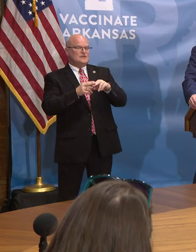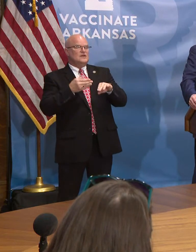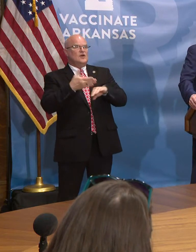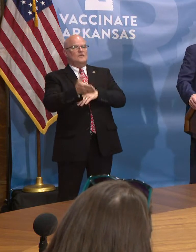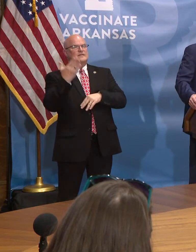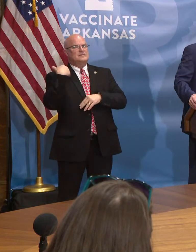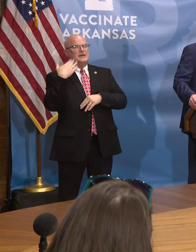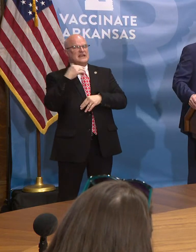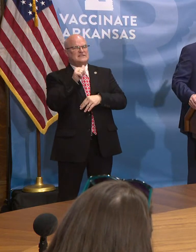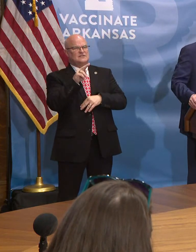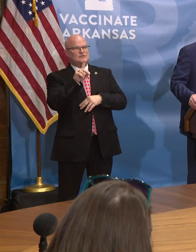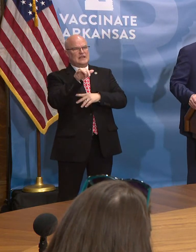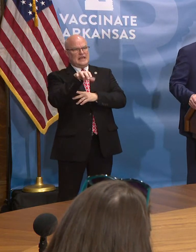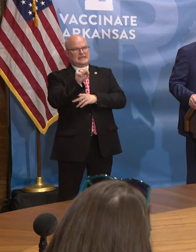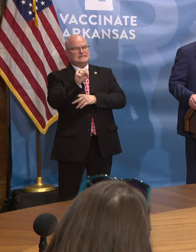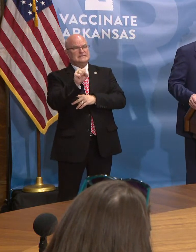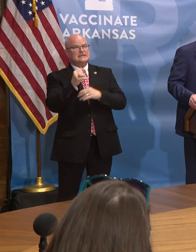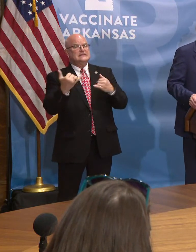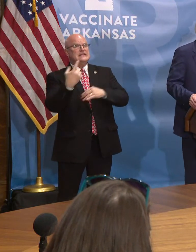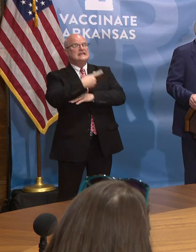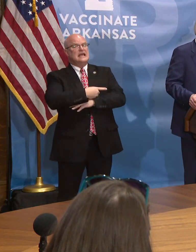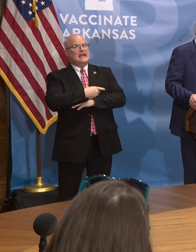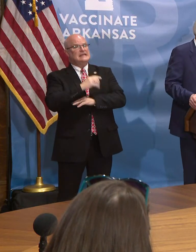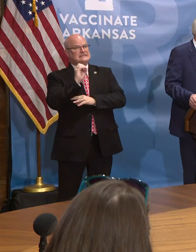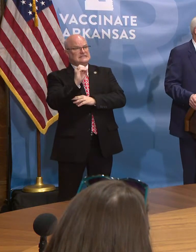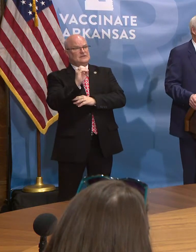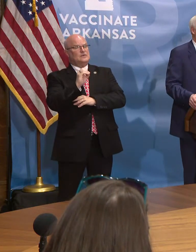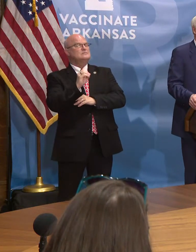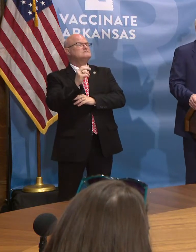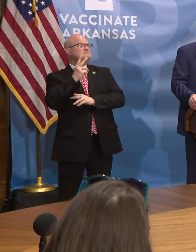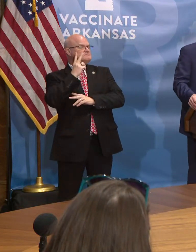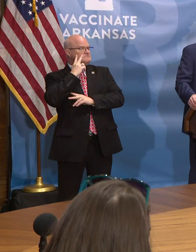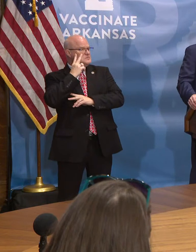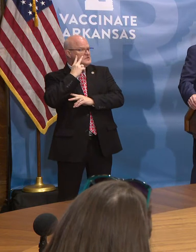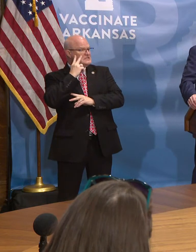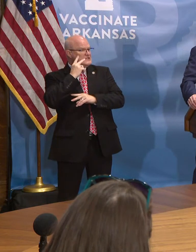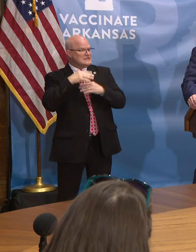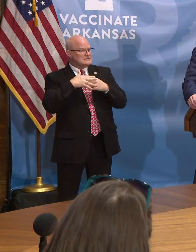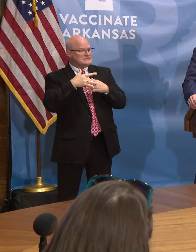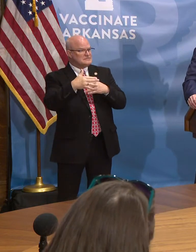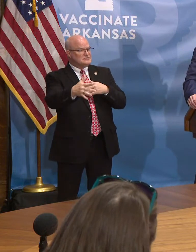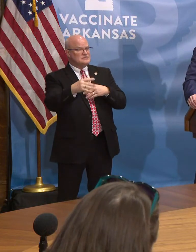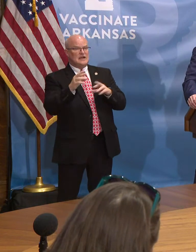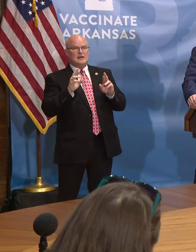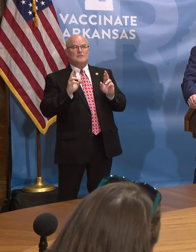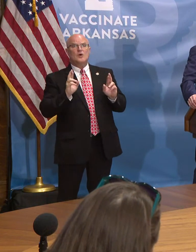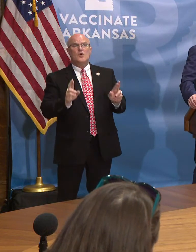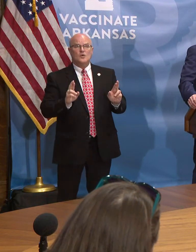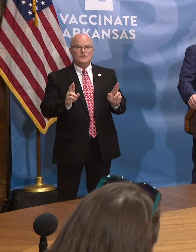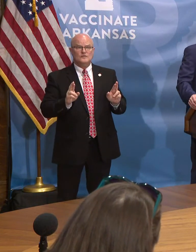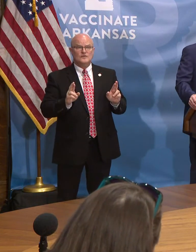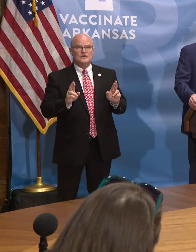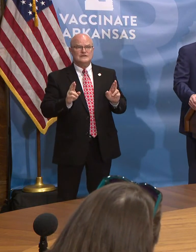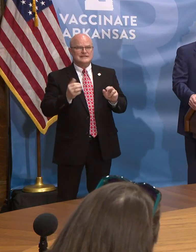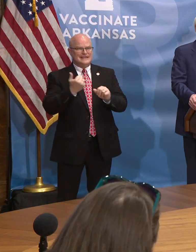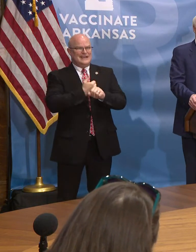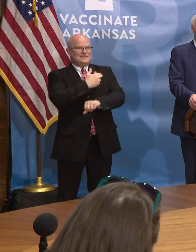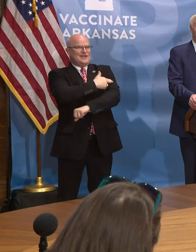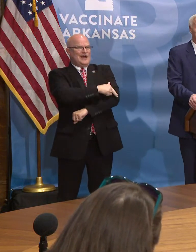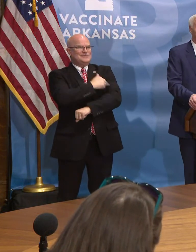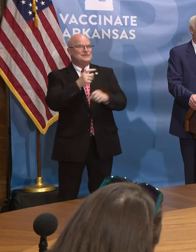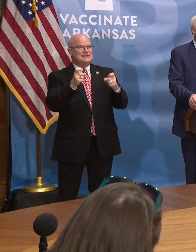over the last few days. Today it's 0. We'll see how that plays out. Obviously I'm hopeful, and every